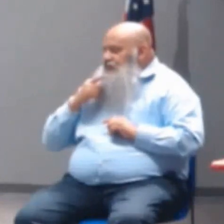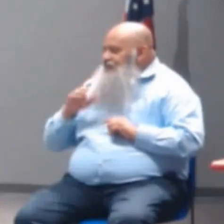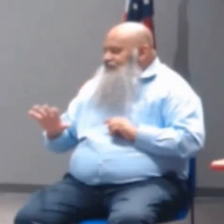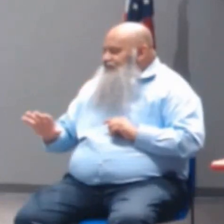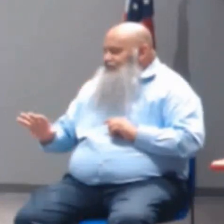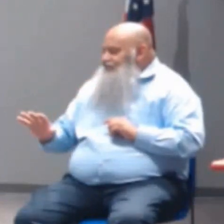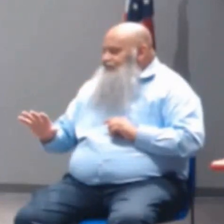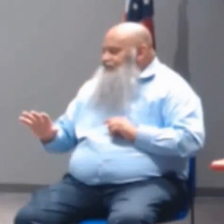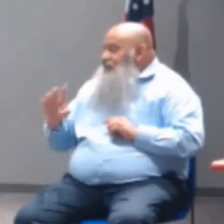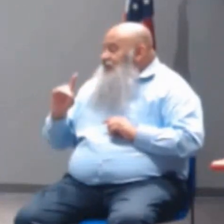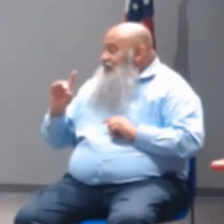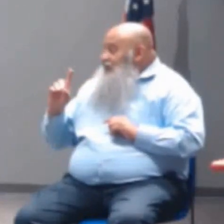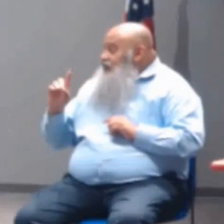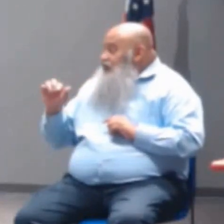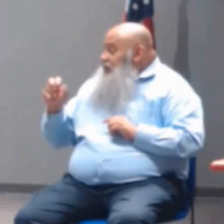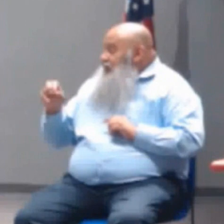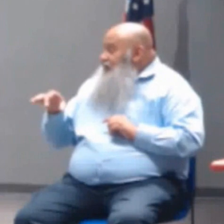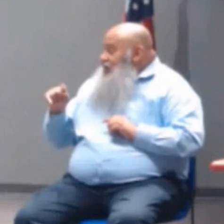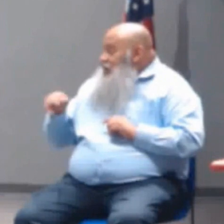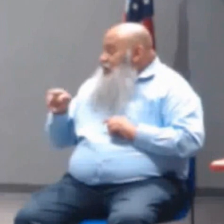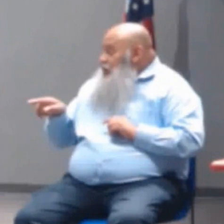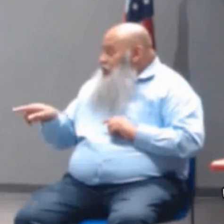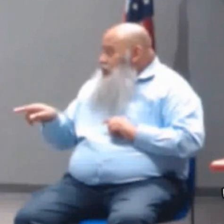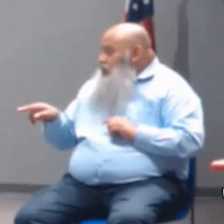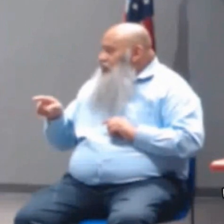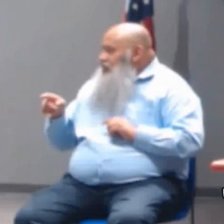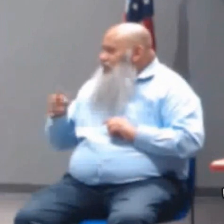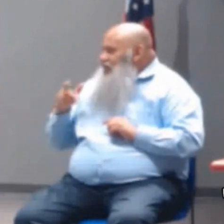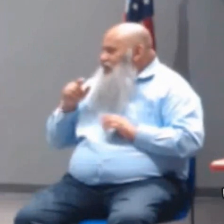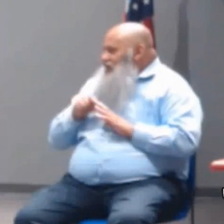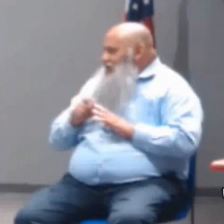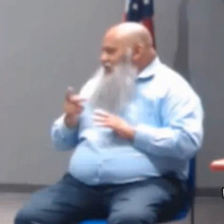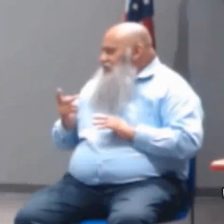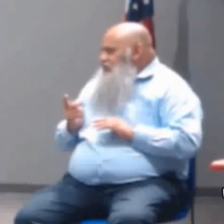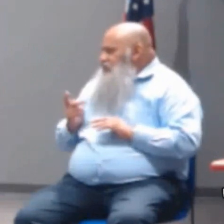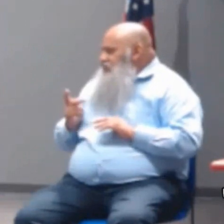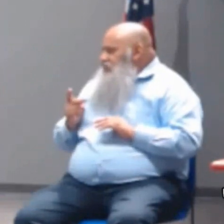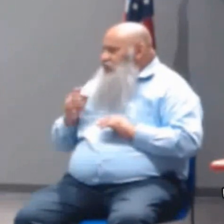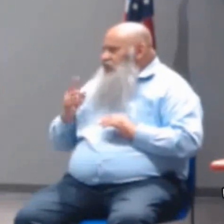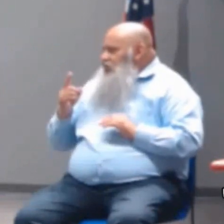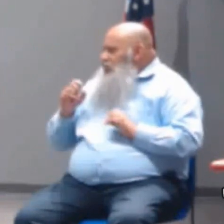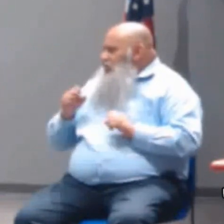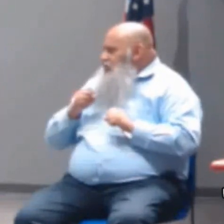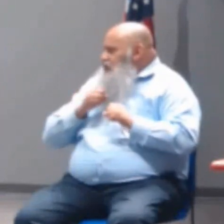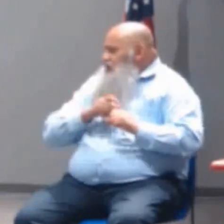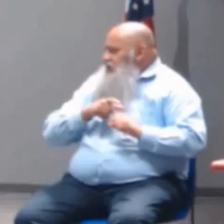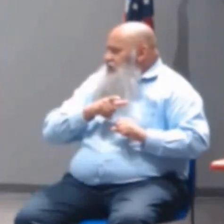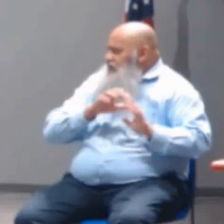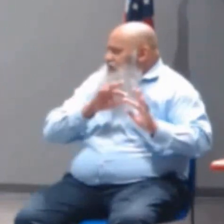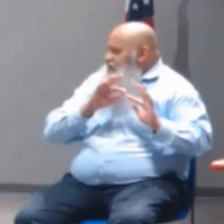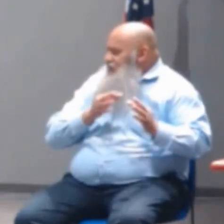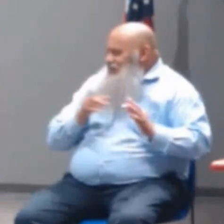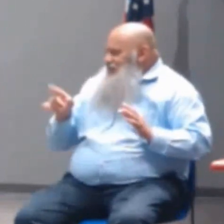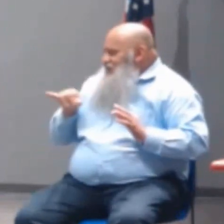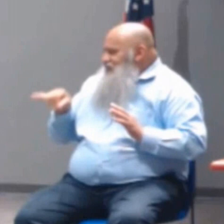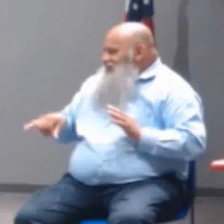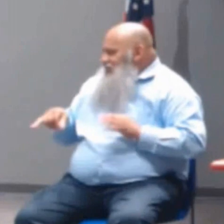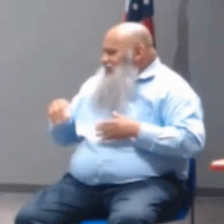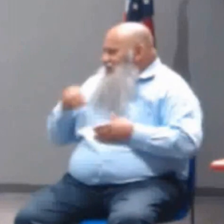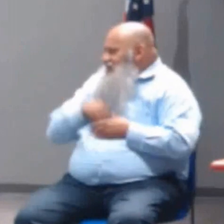"No, if the dragons find out about you, they'll kill us, and there won't be anybody to protect the beautiful family. You have to stay in